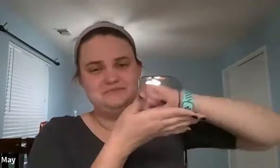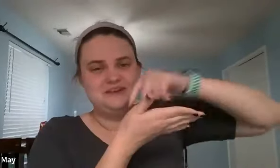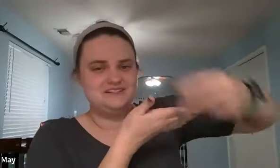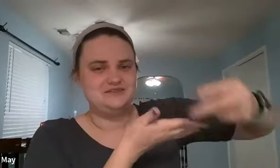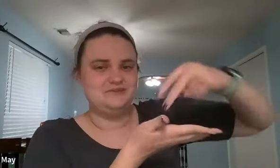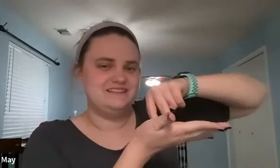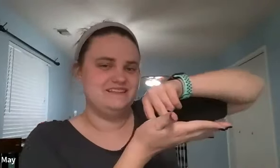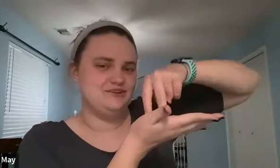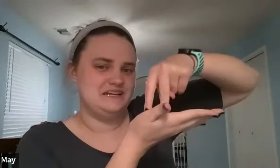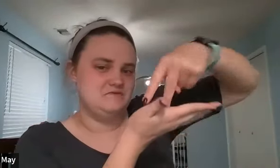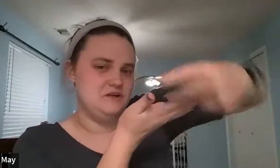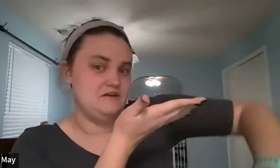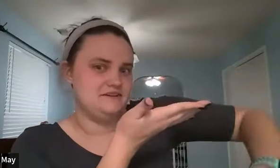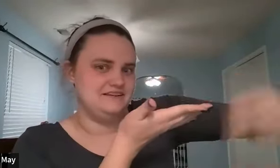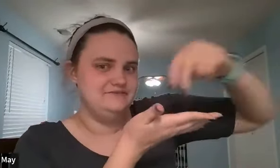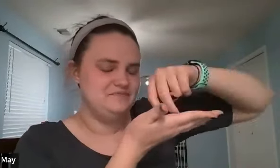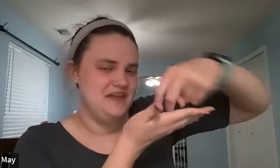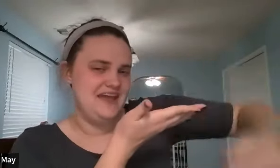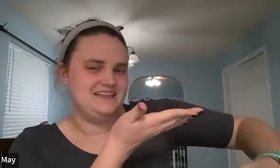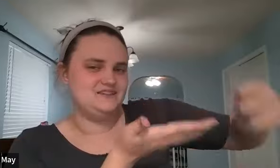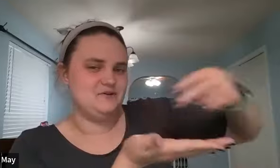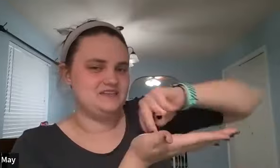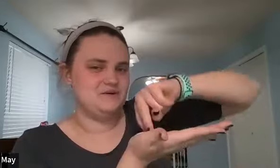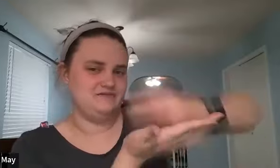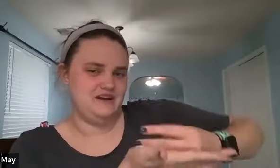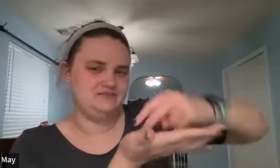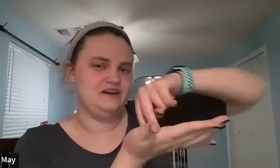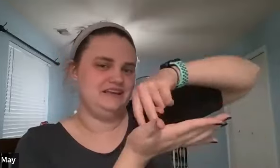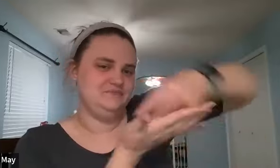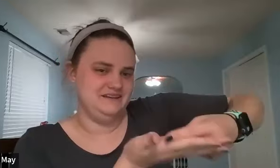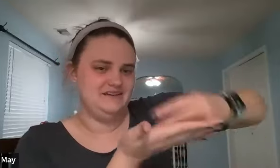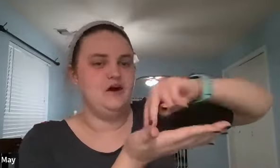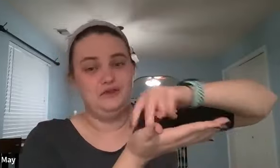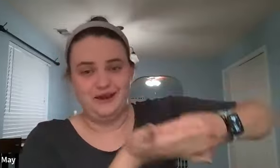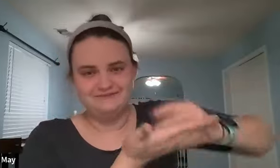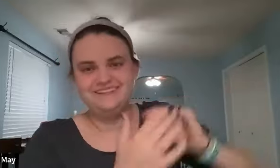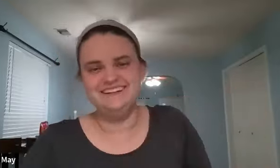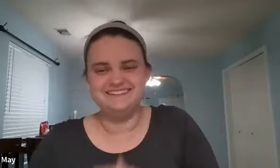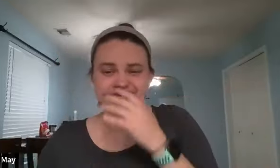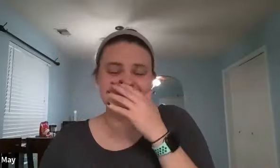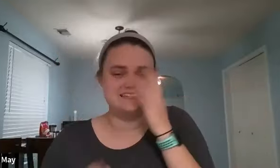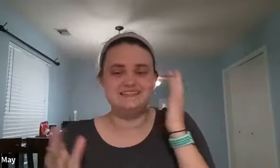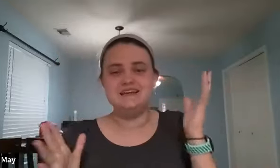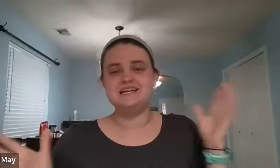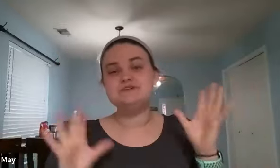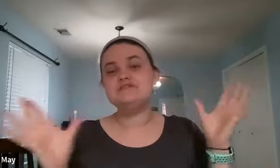but then I started realizing that looks like I'm falling off a cliff. And so that's why I'm kind of trying to keep it on the ground. So it doesn't, especially if I'm